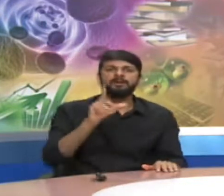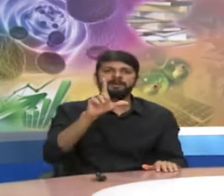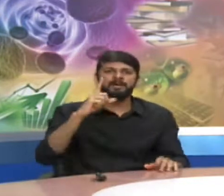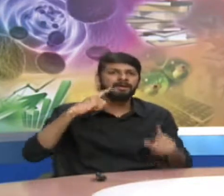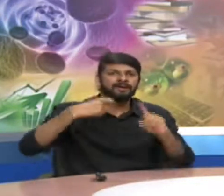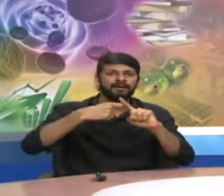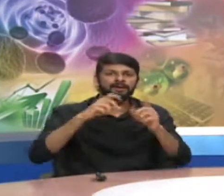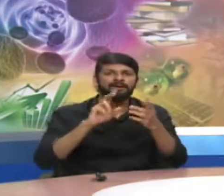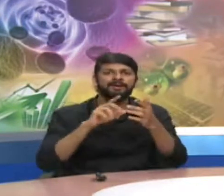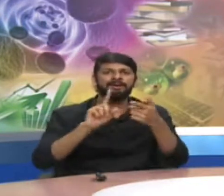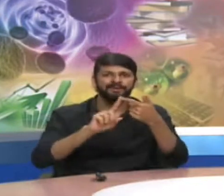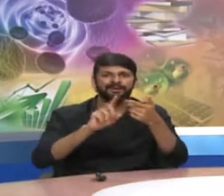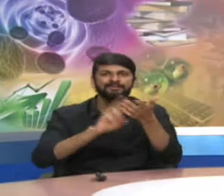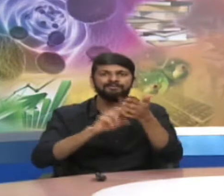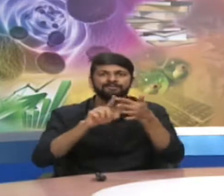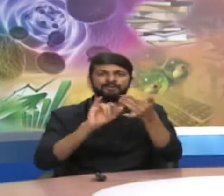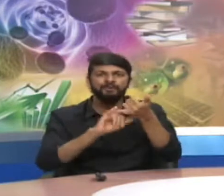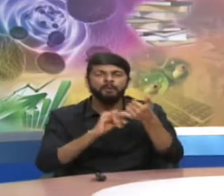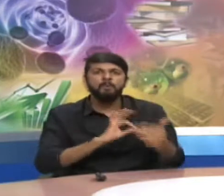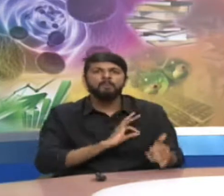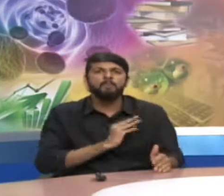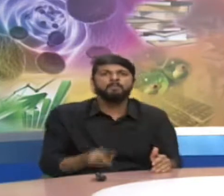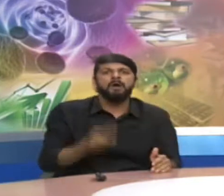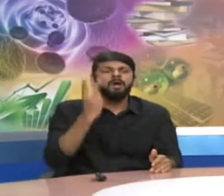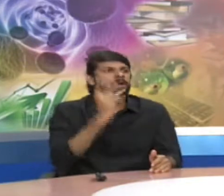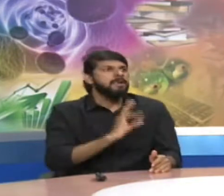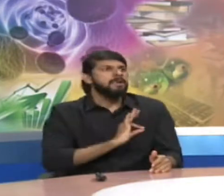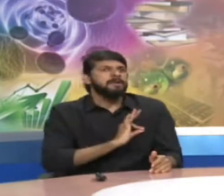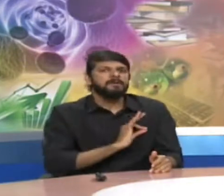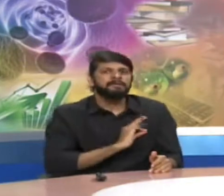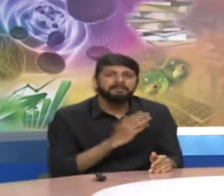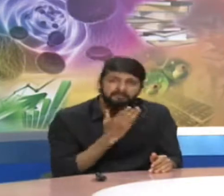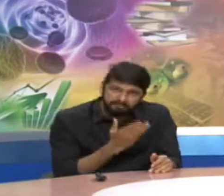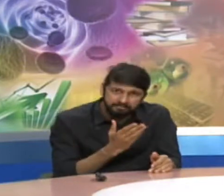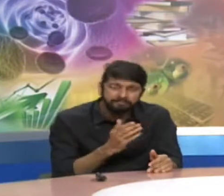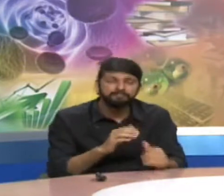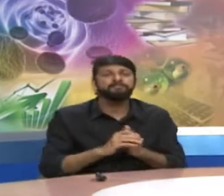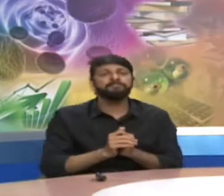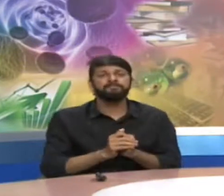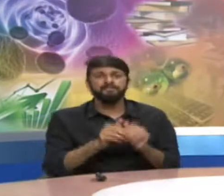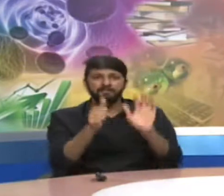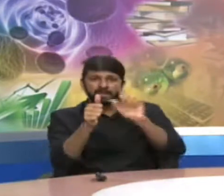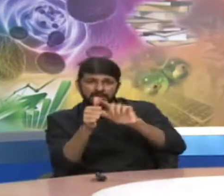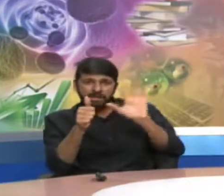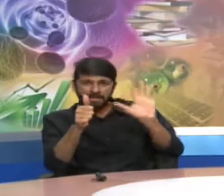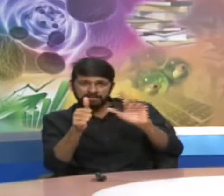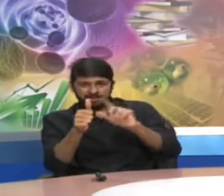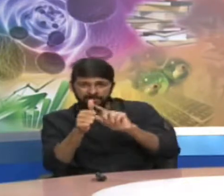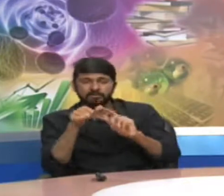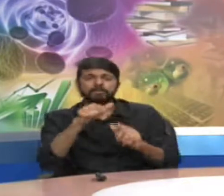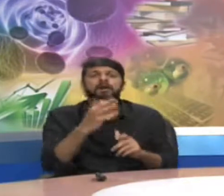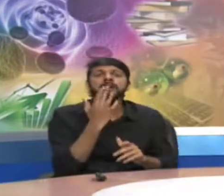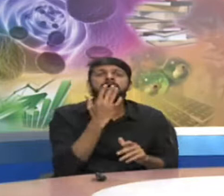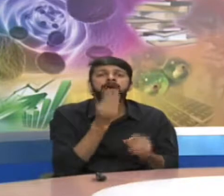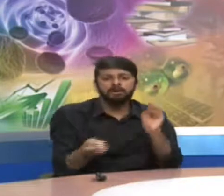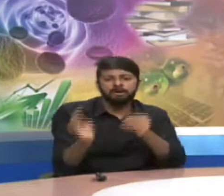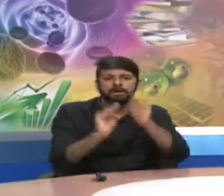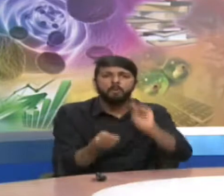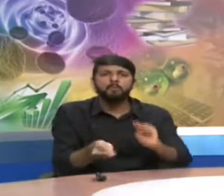And it should be very attractive, that you like it. Anybody who sees these paintings should like